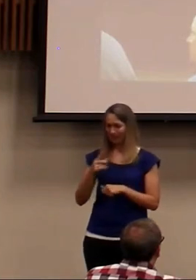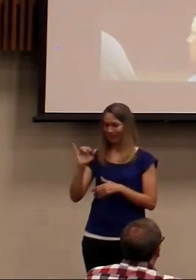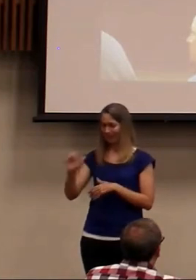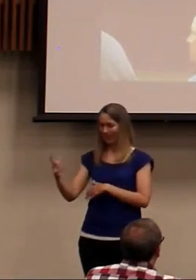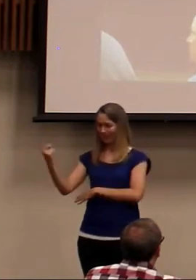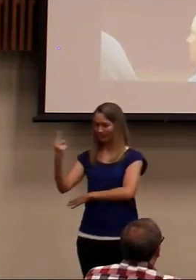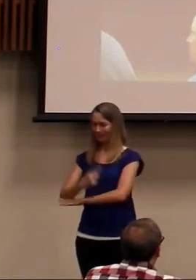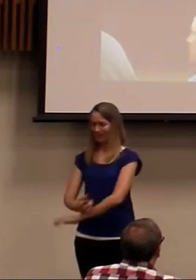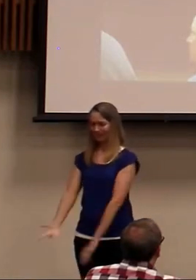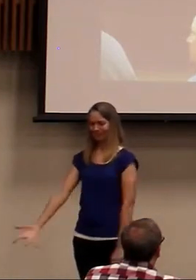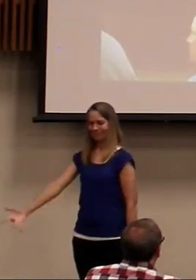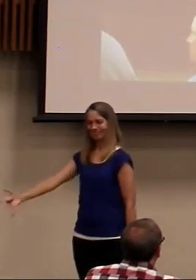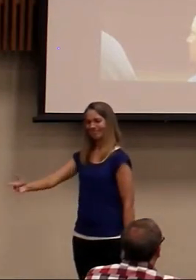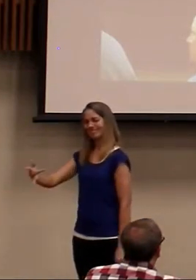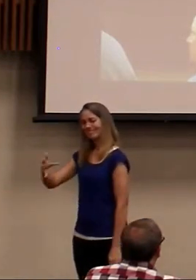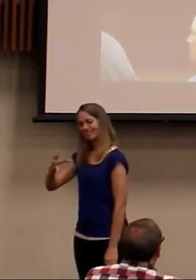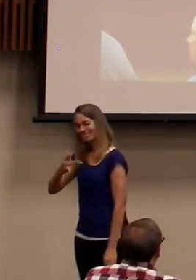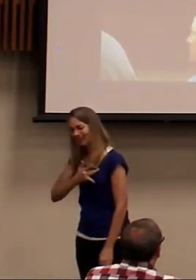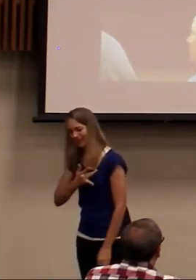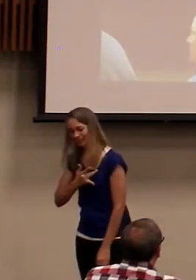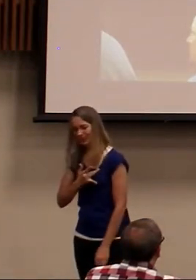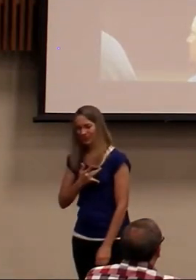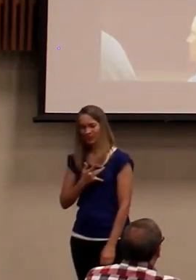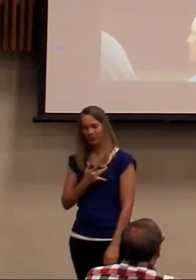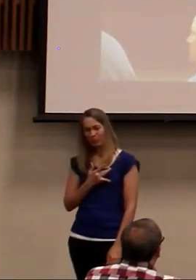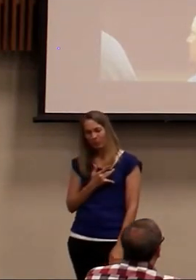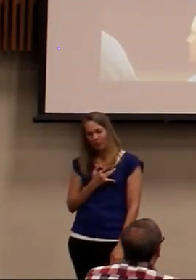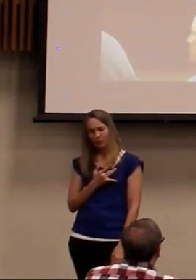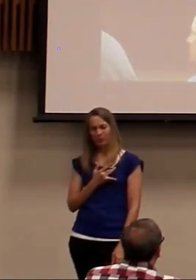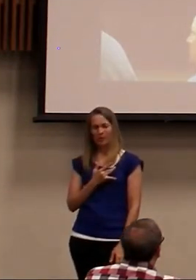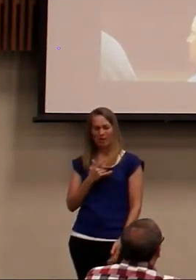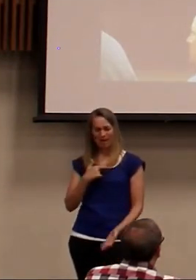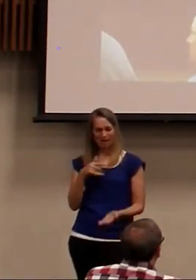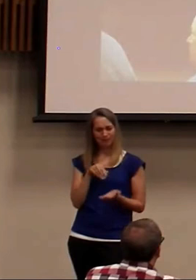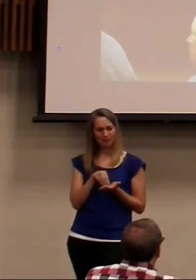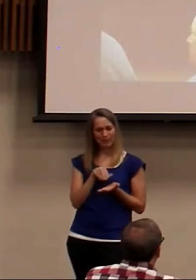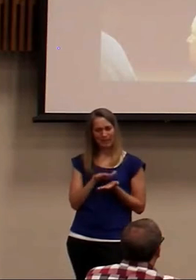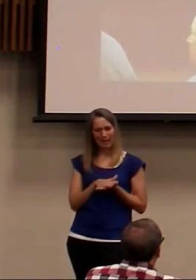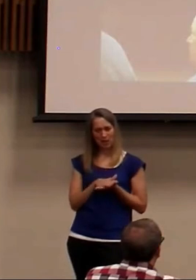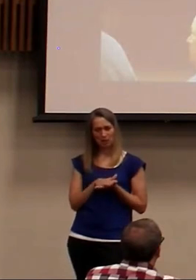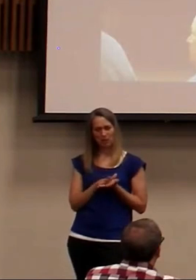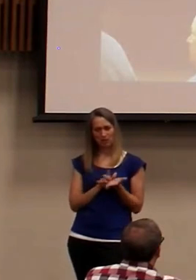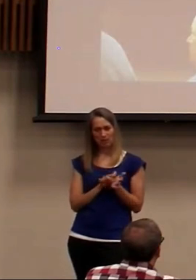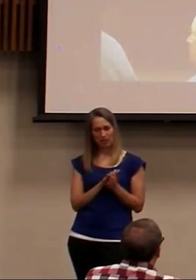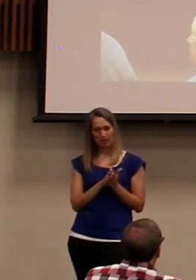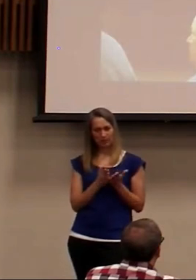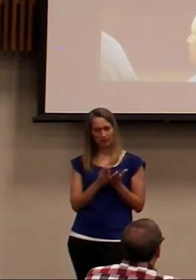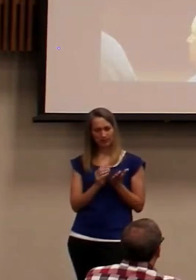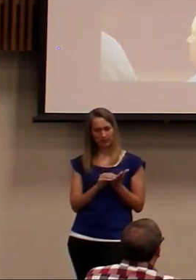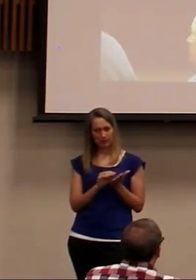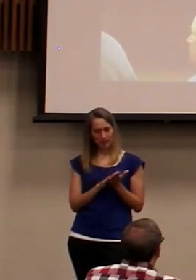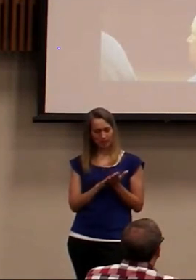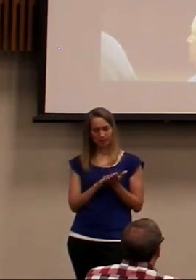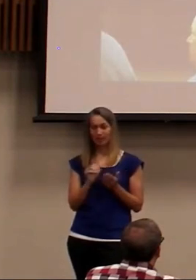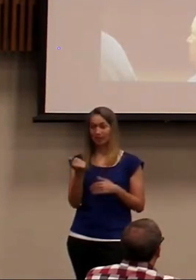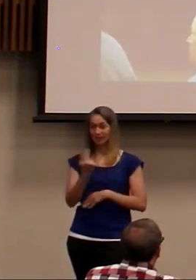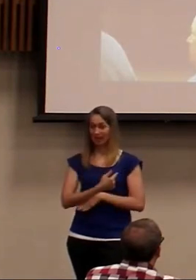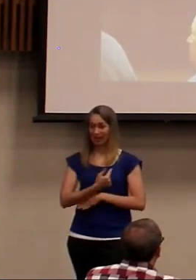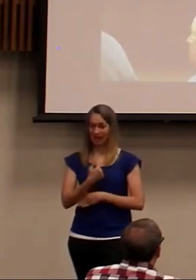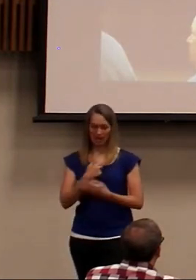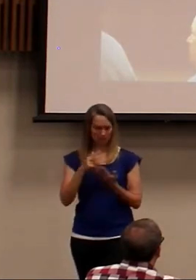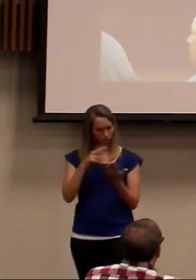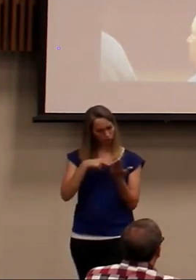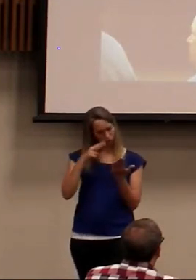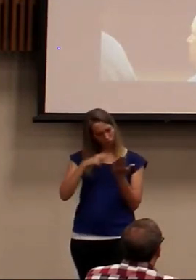deeply that I wrote it down in my Bible. And I was looking through the other day at the things that I wrote in there during my